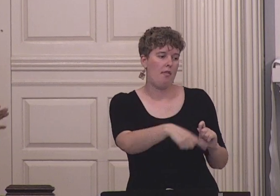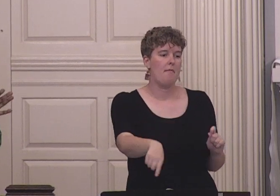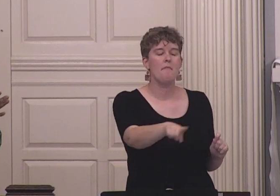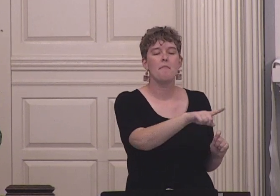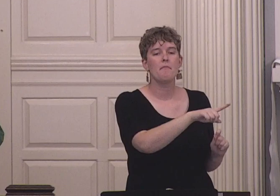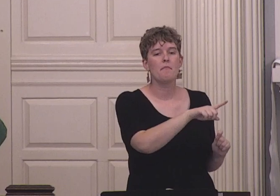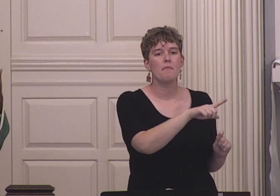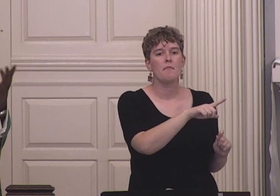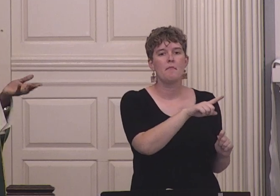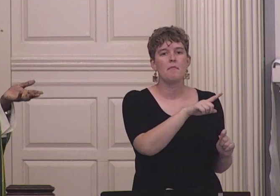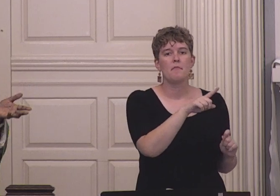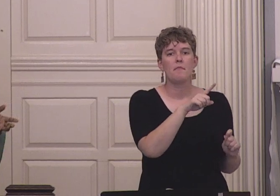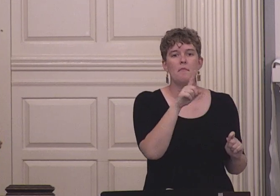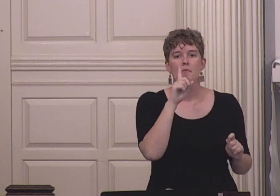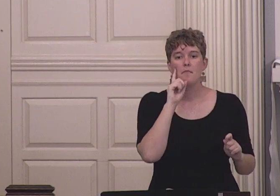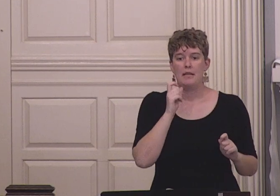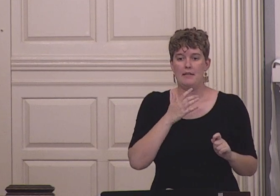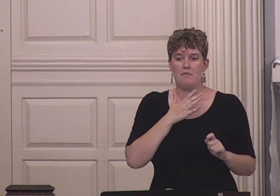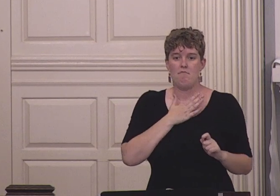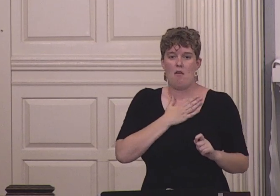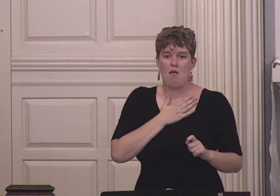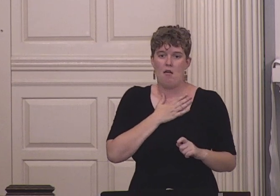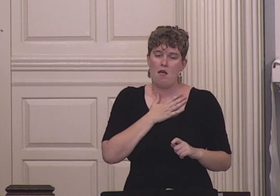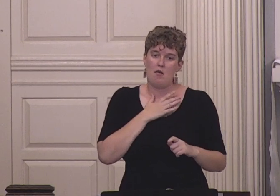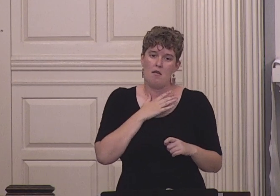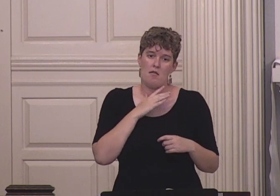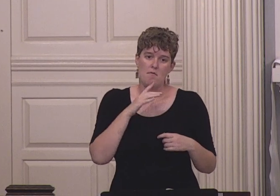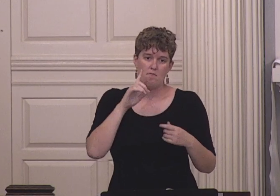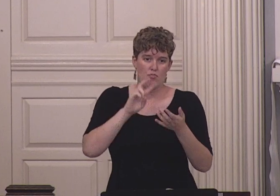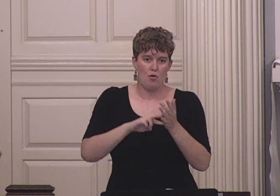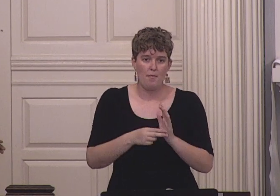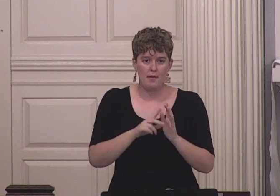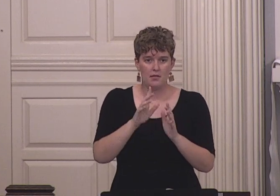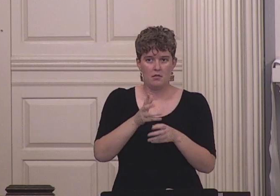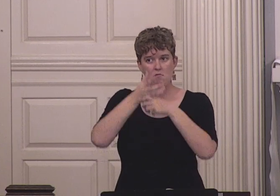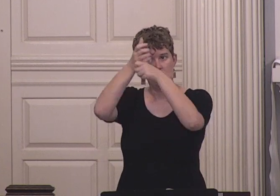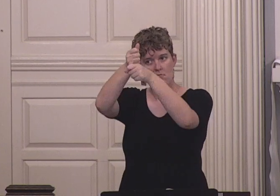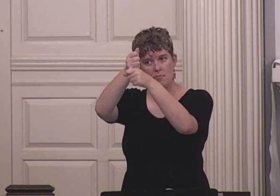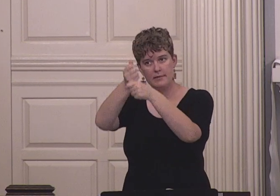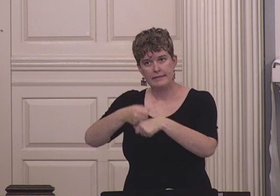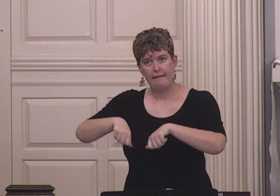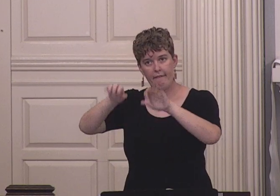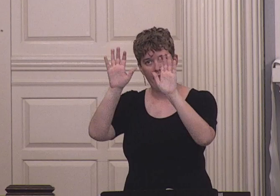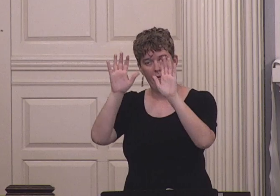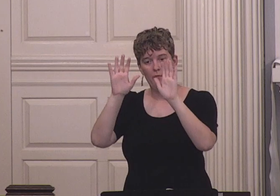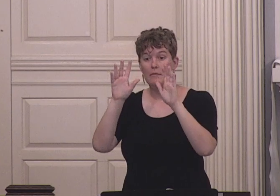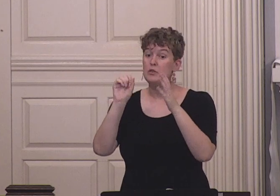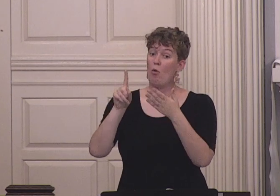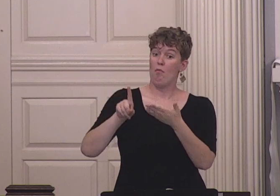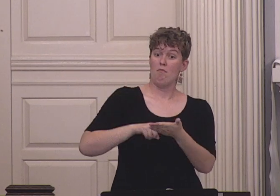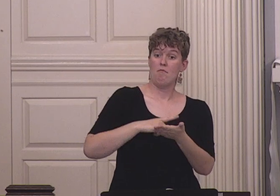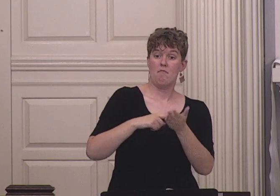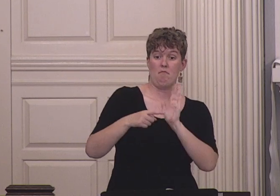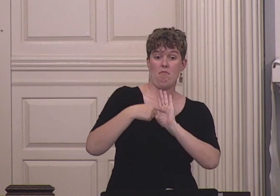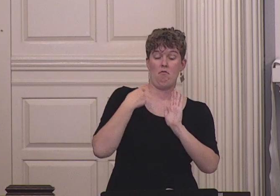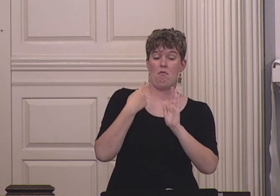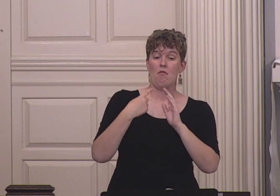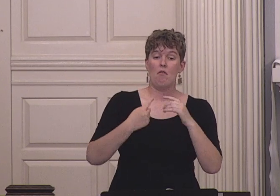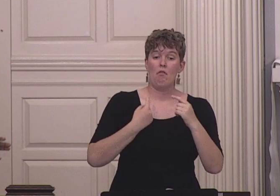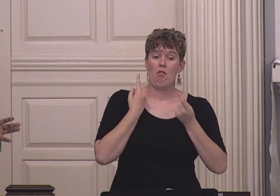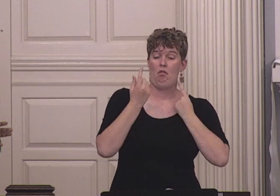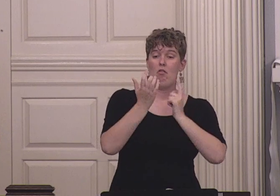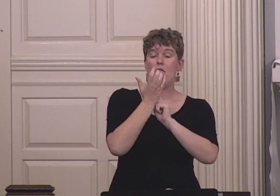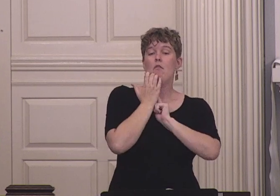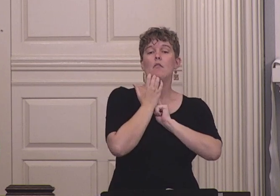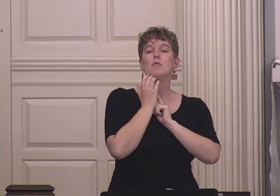For to you I have entrusted my cause. He's persecuted, but is never overcome. And